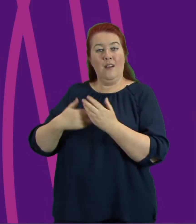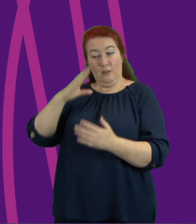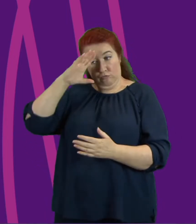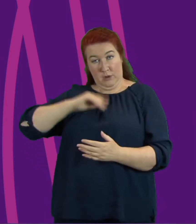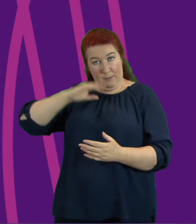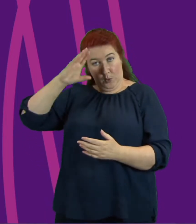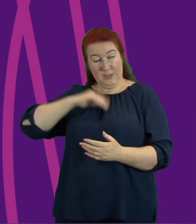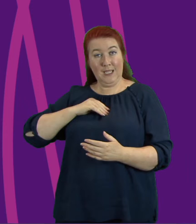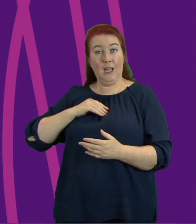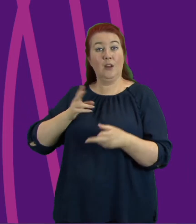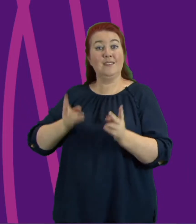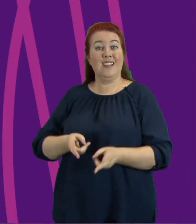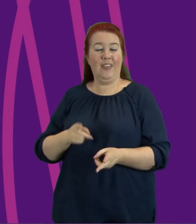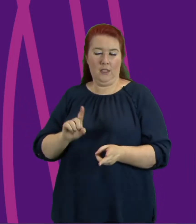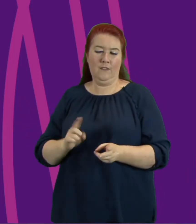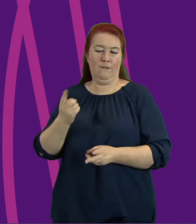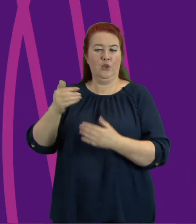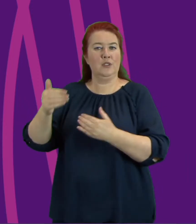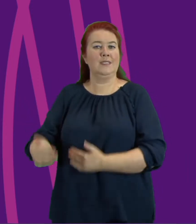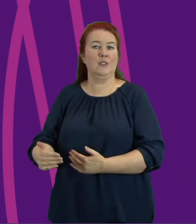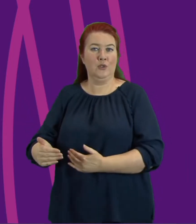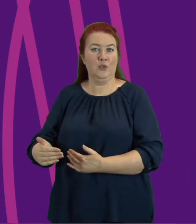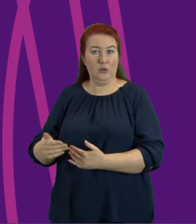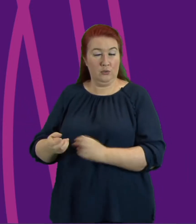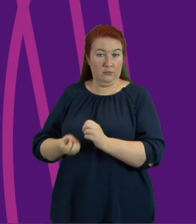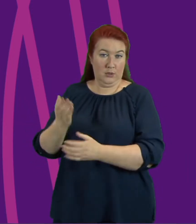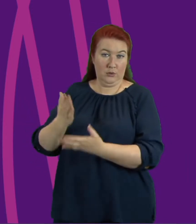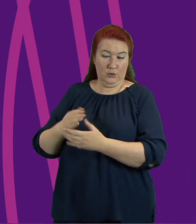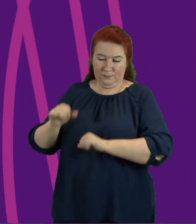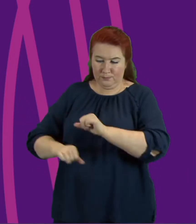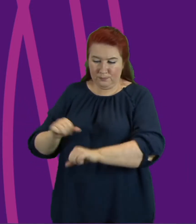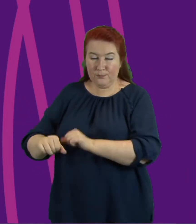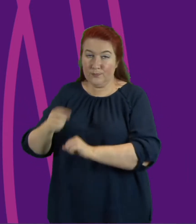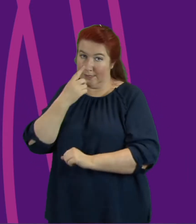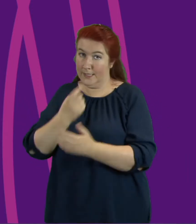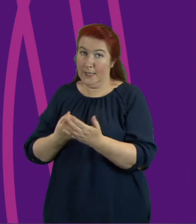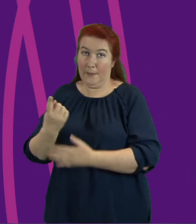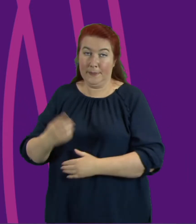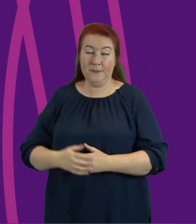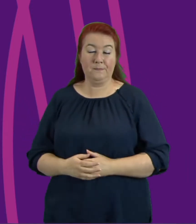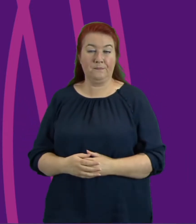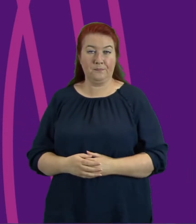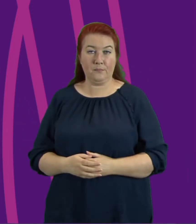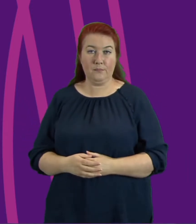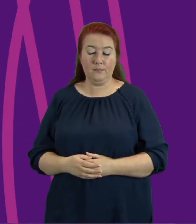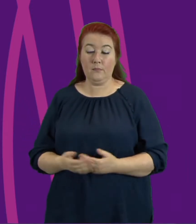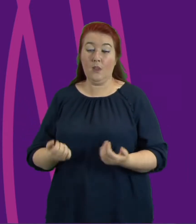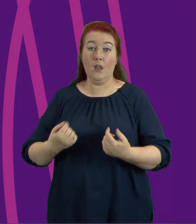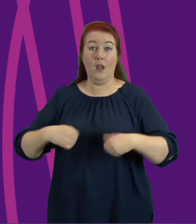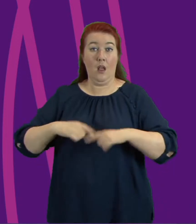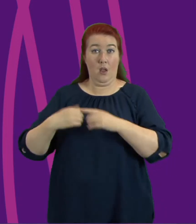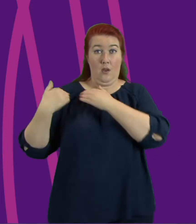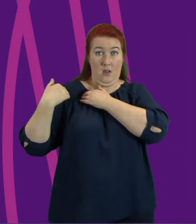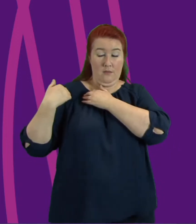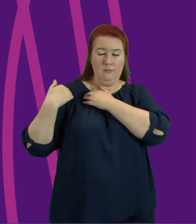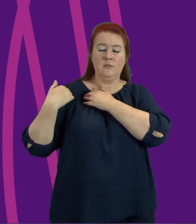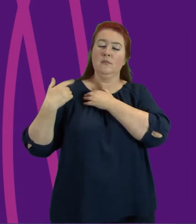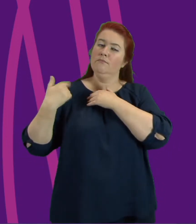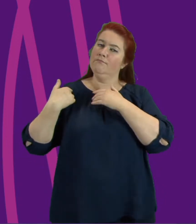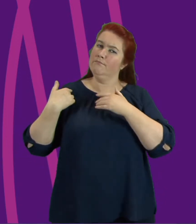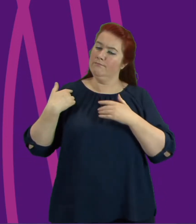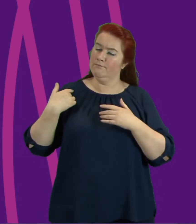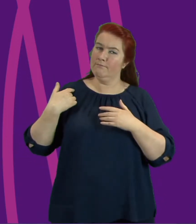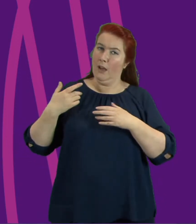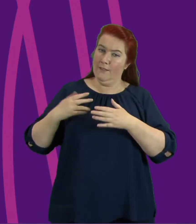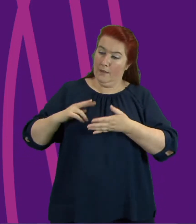deaths is the first stage in enabling those steps to be taken. For my part, I am confident that these arrangements will